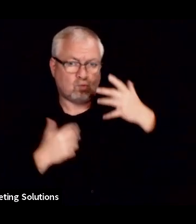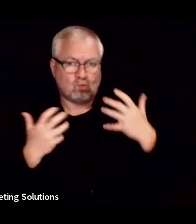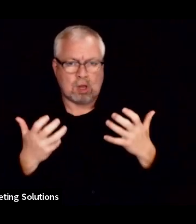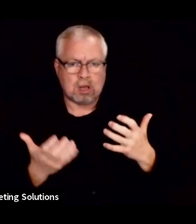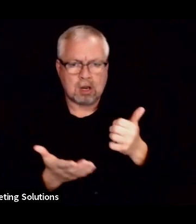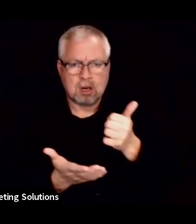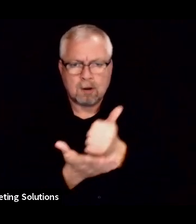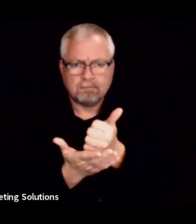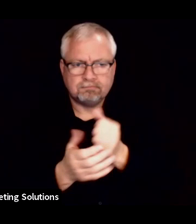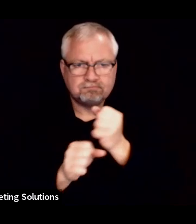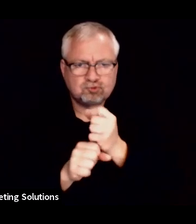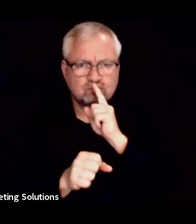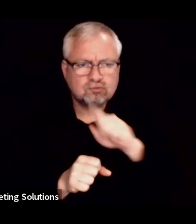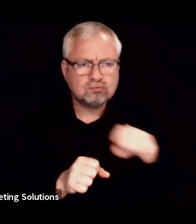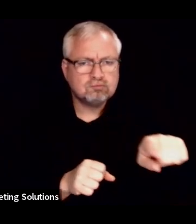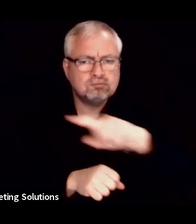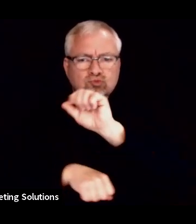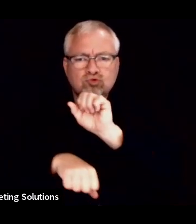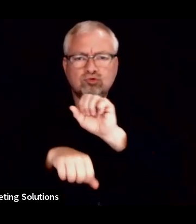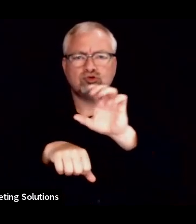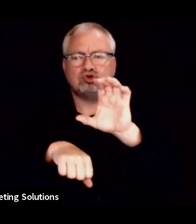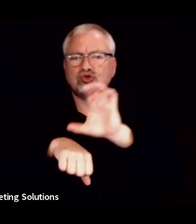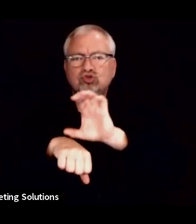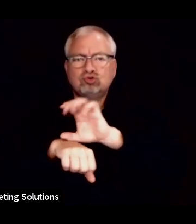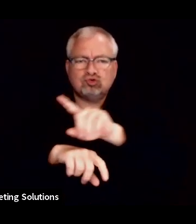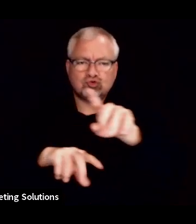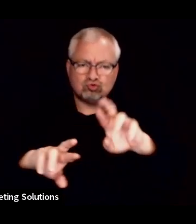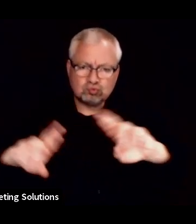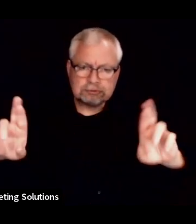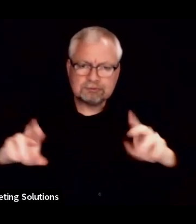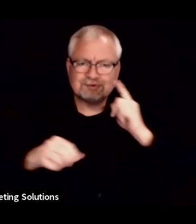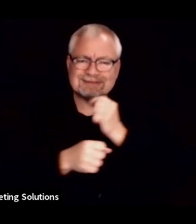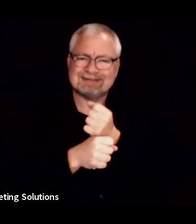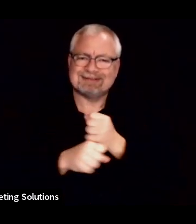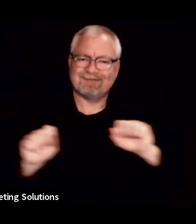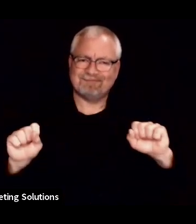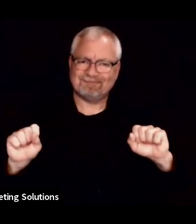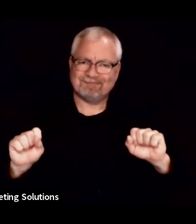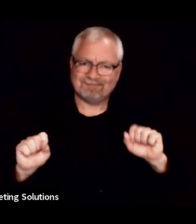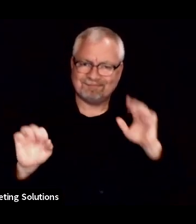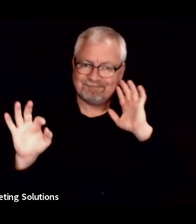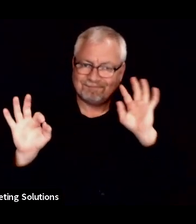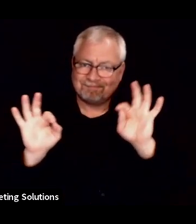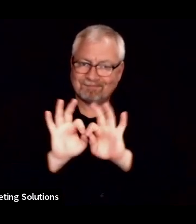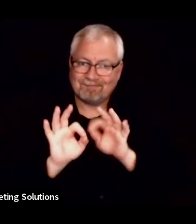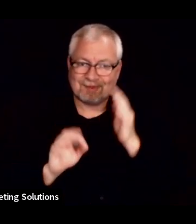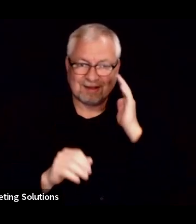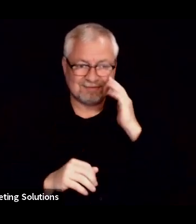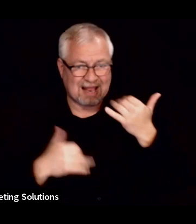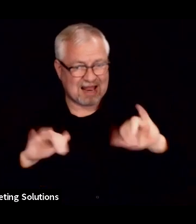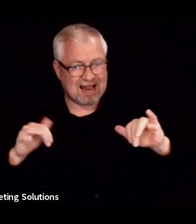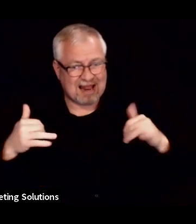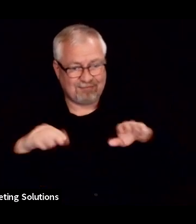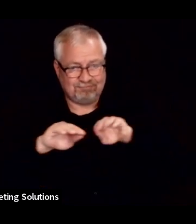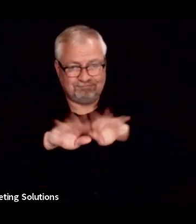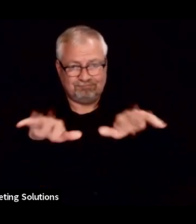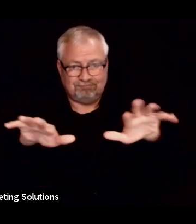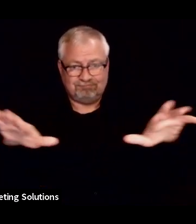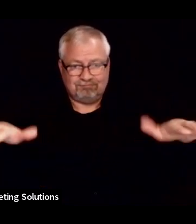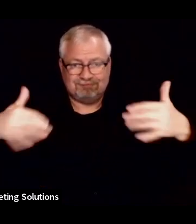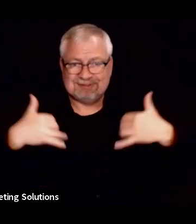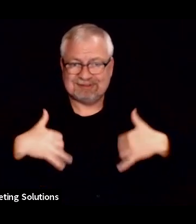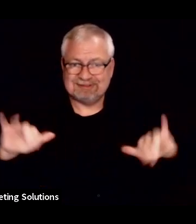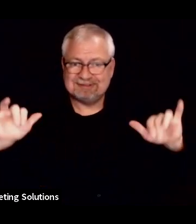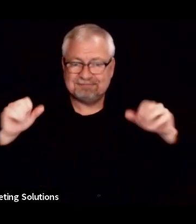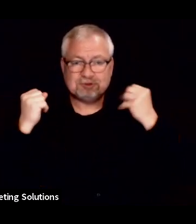still in an actively growing pandemic, certainly in our community and in many communities. Yes, the governor has